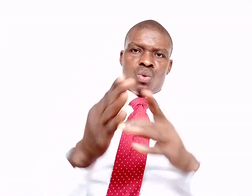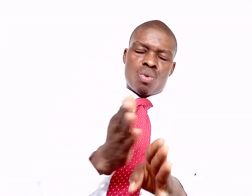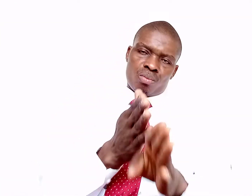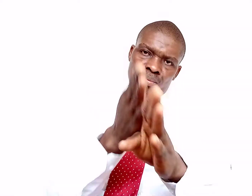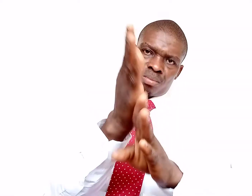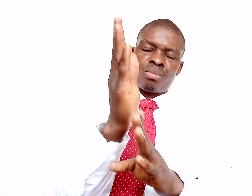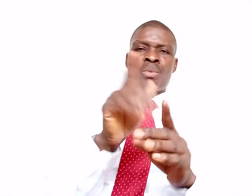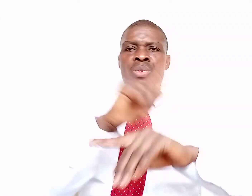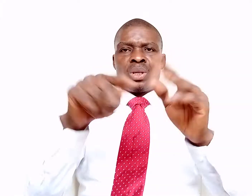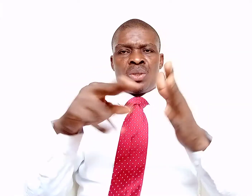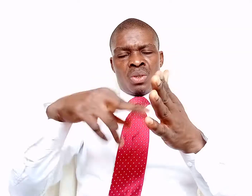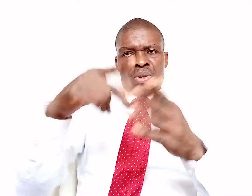to a previous statement.